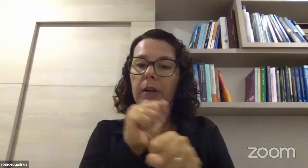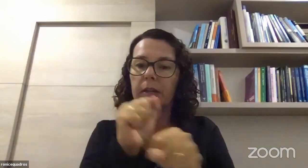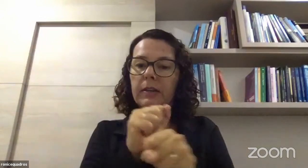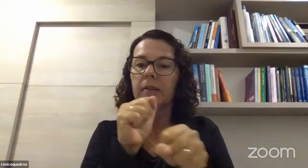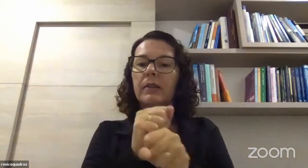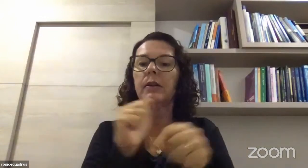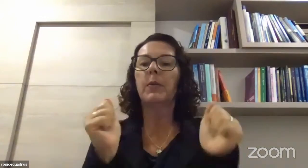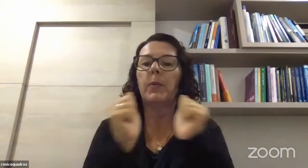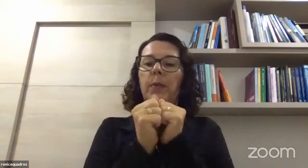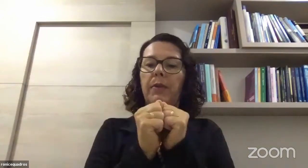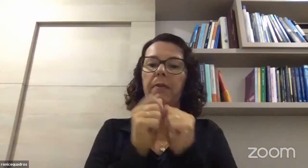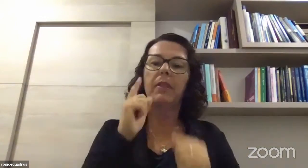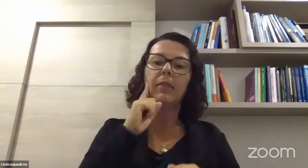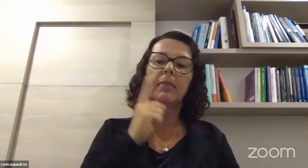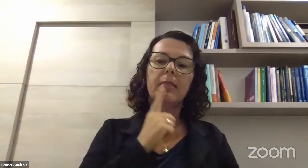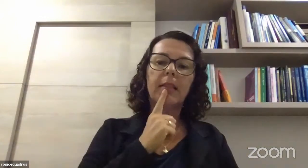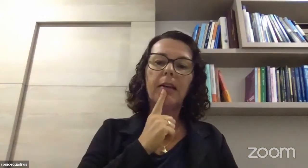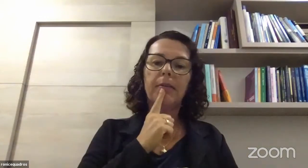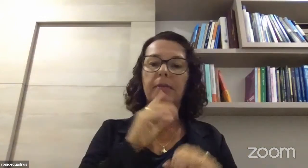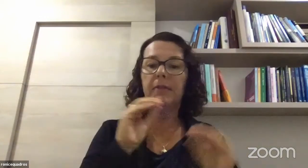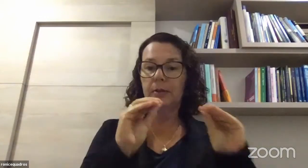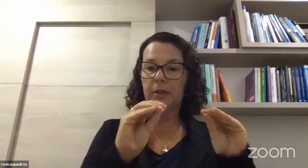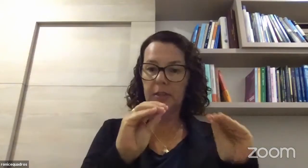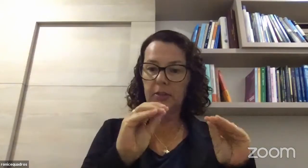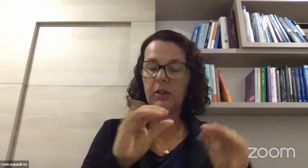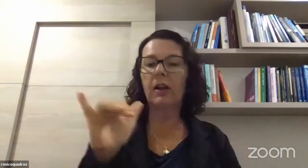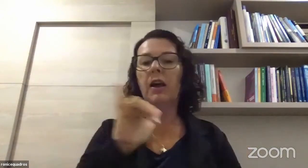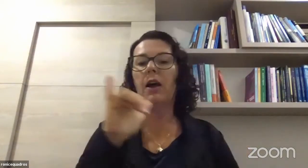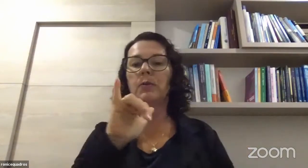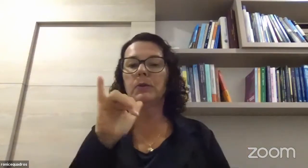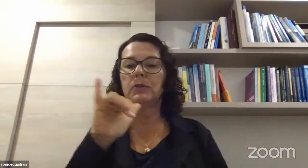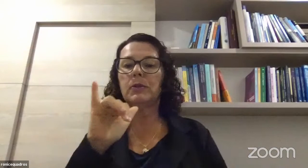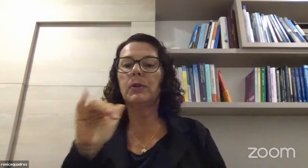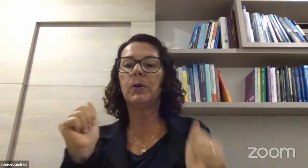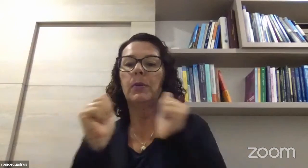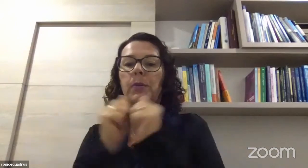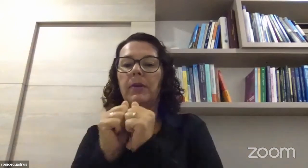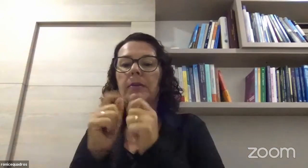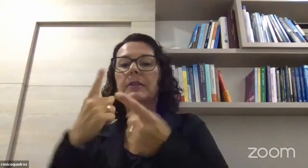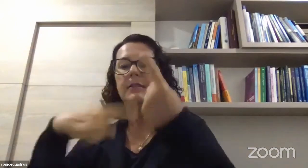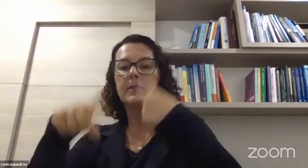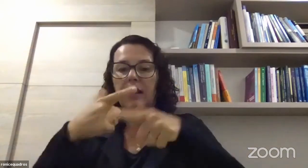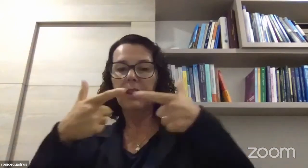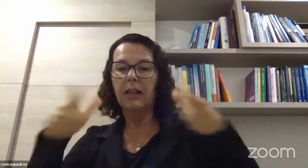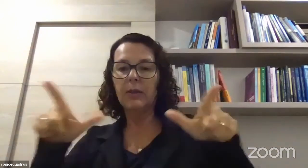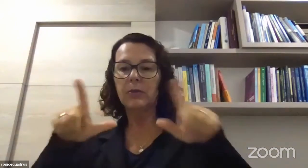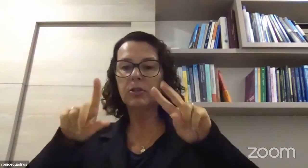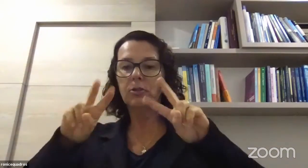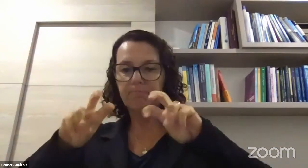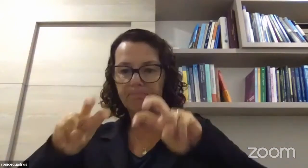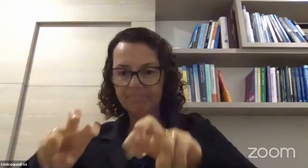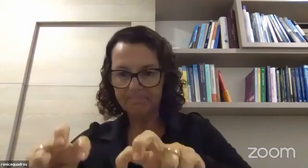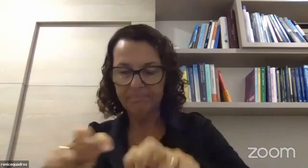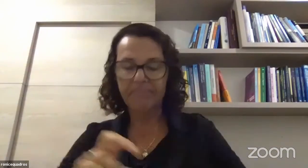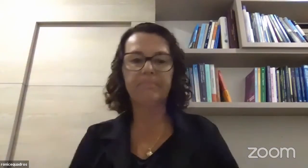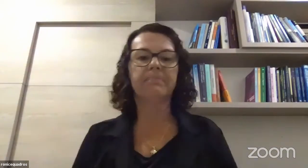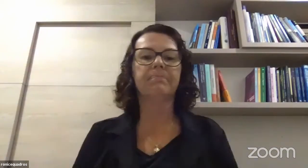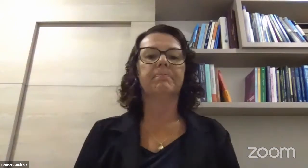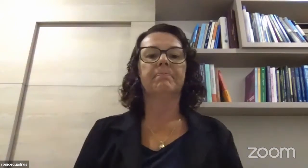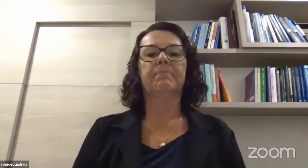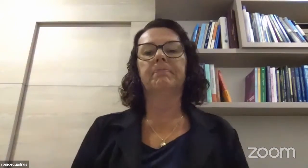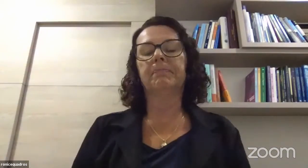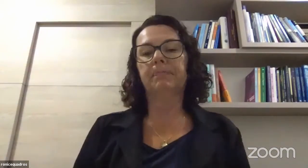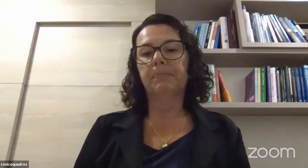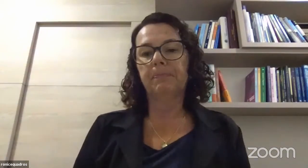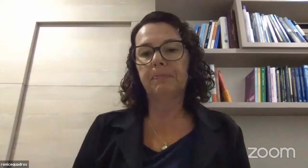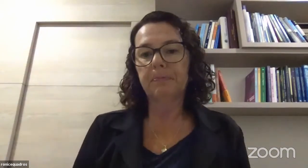I will be focusing on researchers who work within deaf education, as well